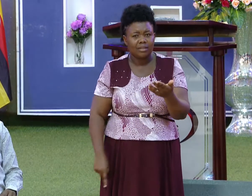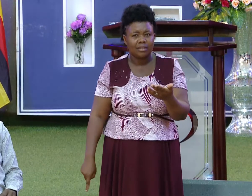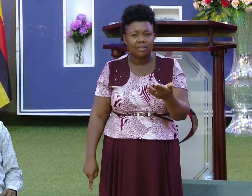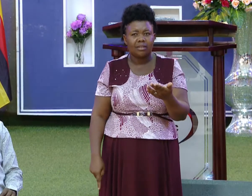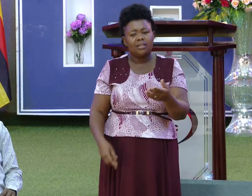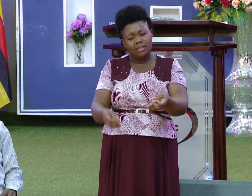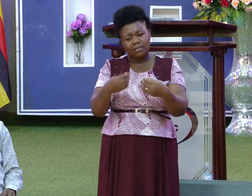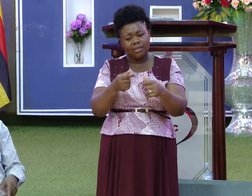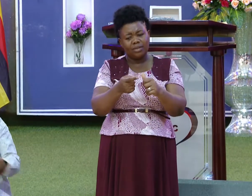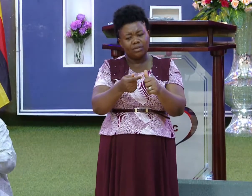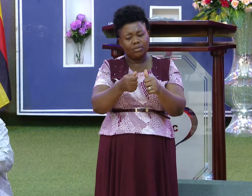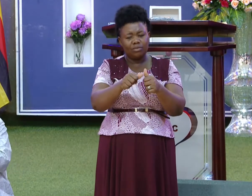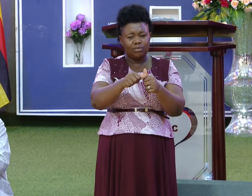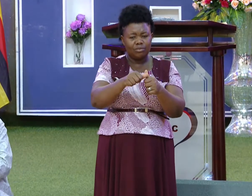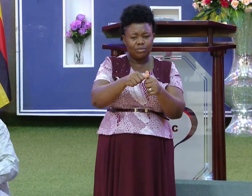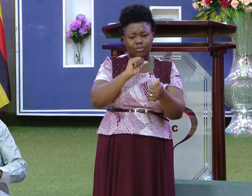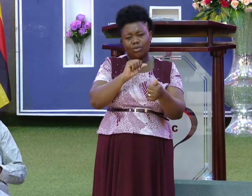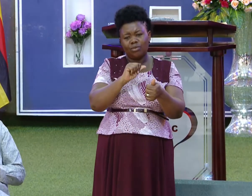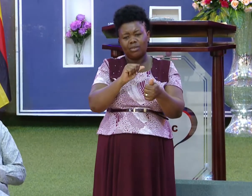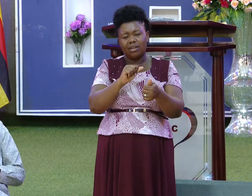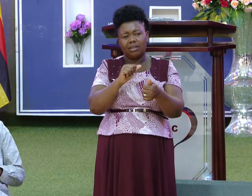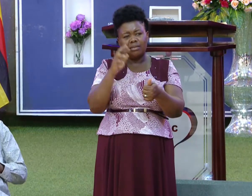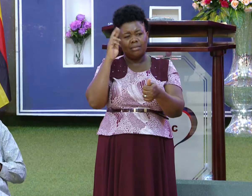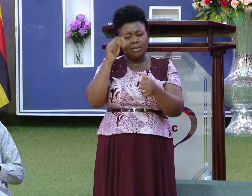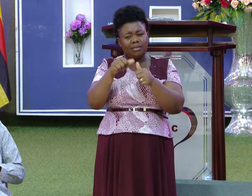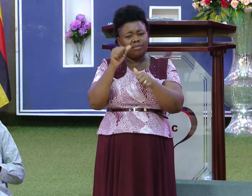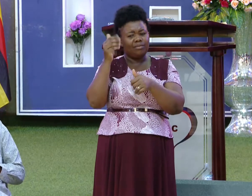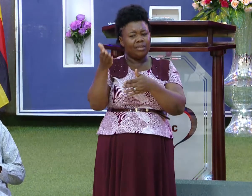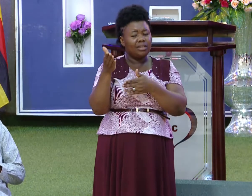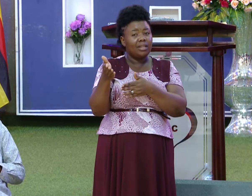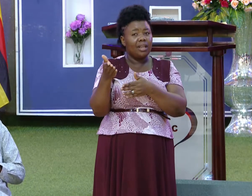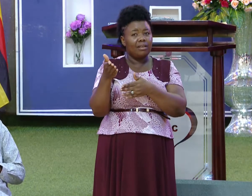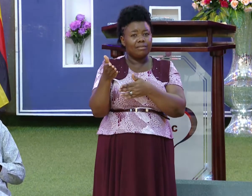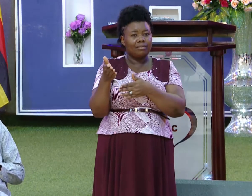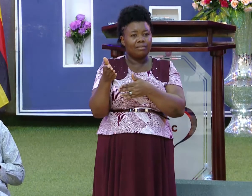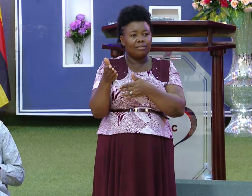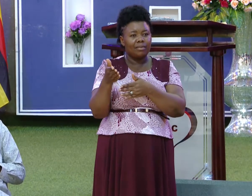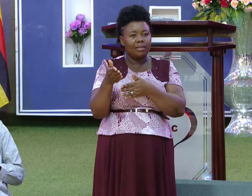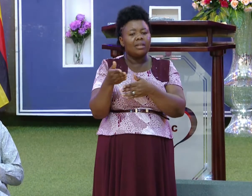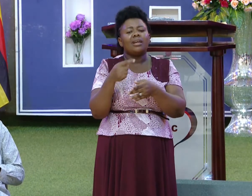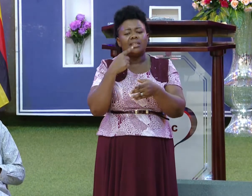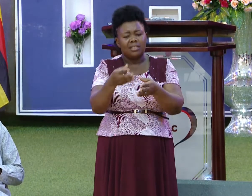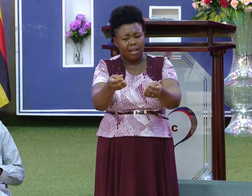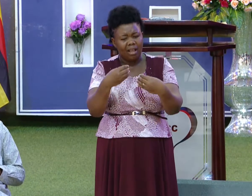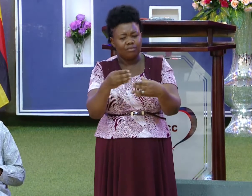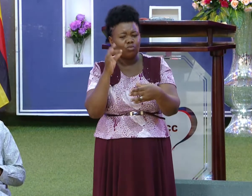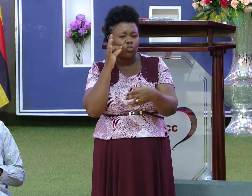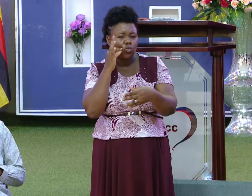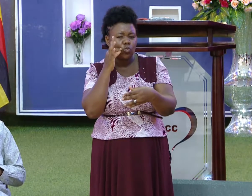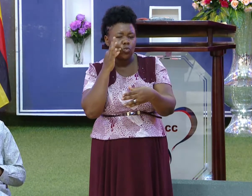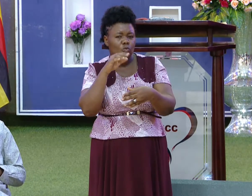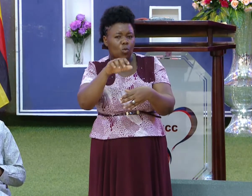give you? Should I give you soda or juice? Soda for honeymoon is still there. I said, they give me